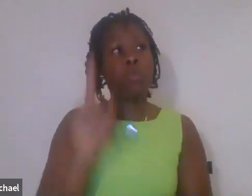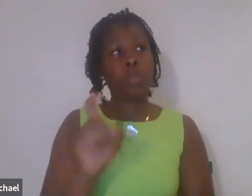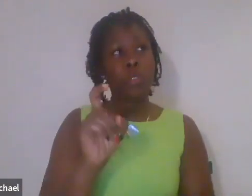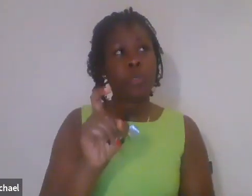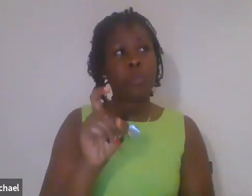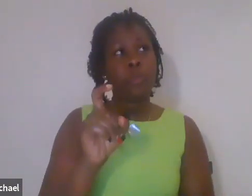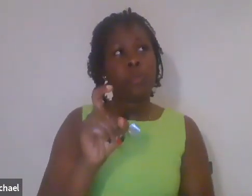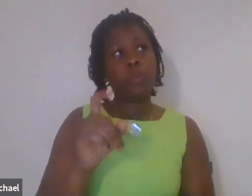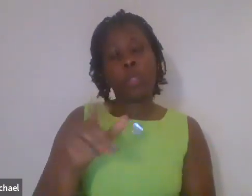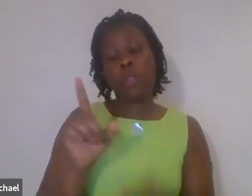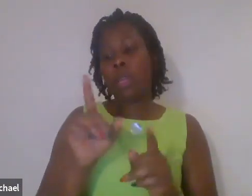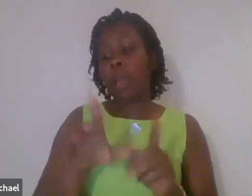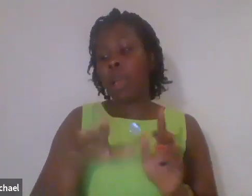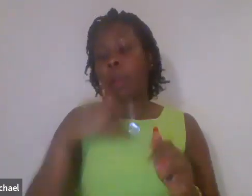Thank you so much, Karen.